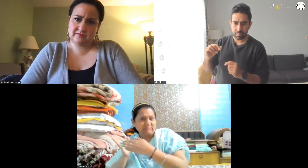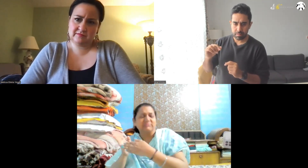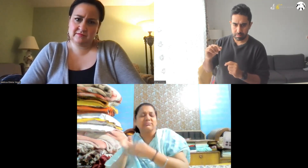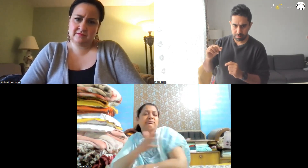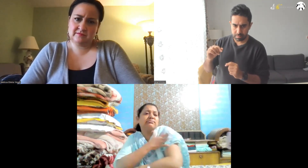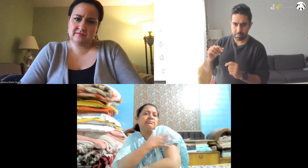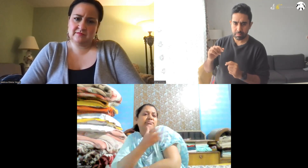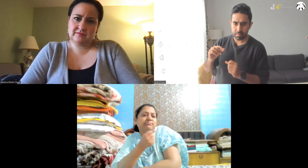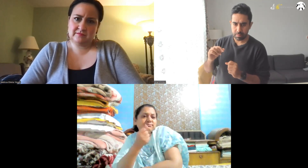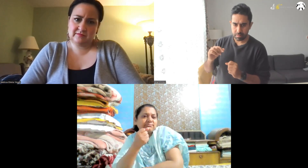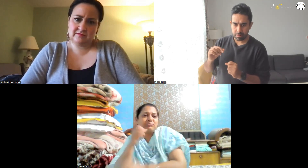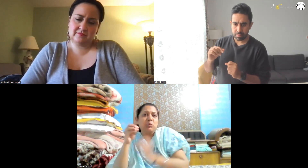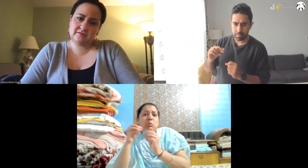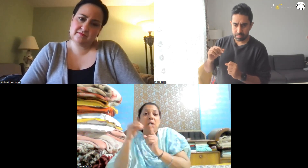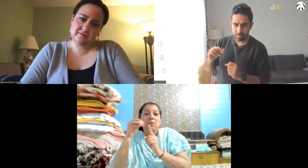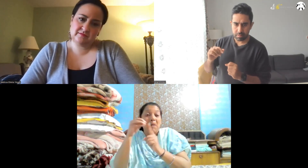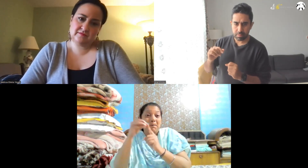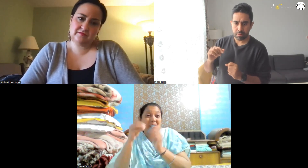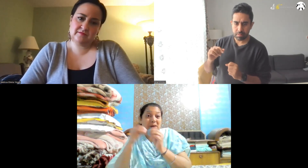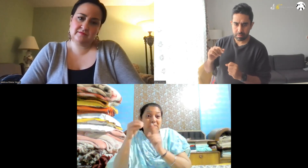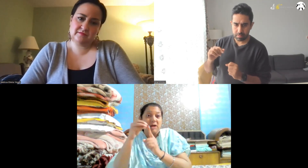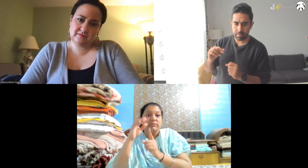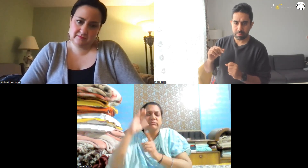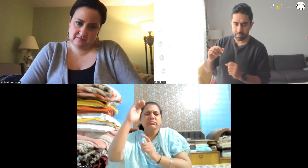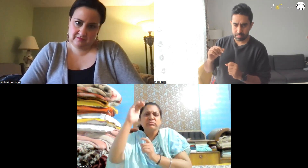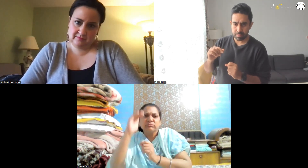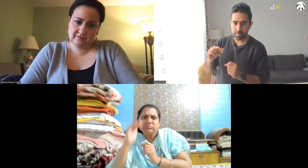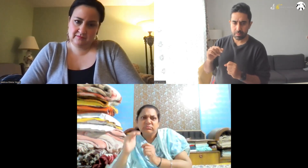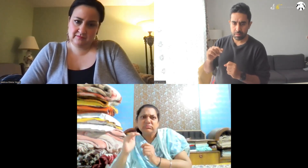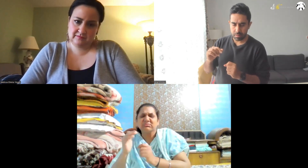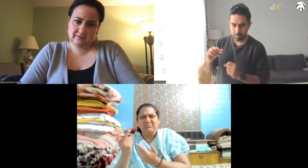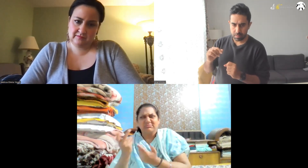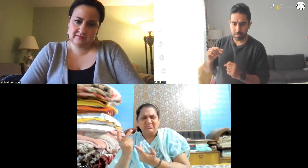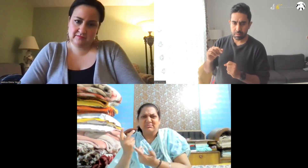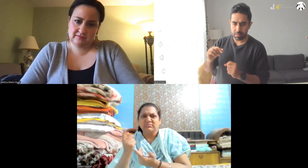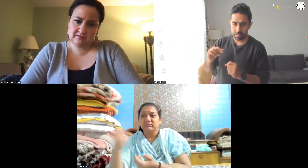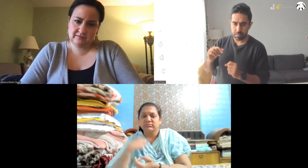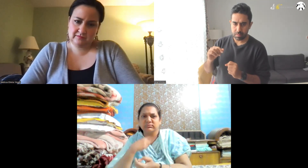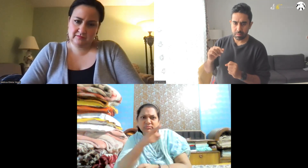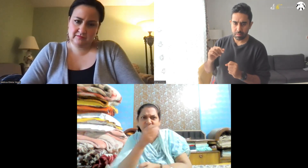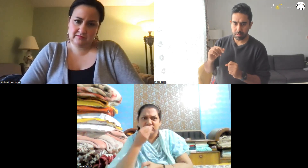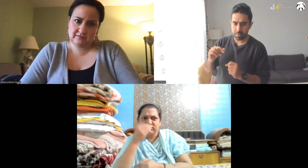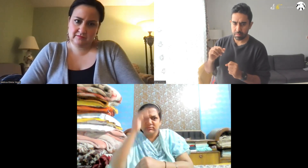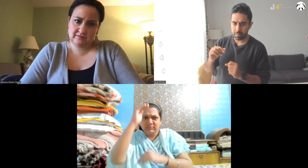fainting, or if I'm getting more weak because of the exercise or something? BP,